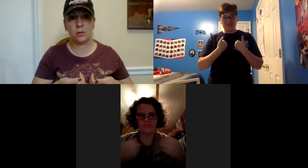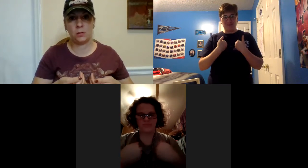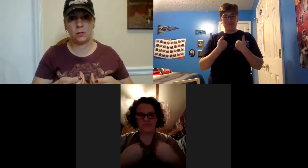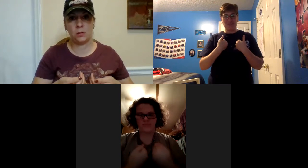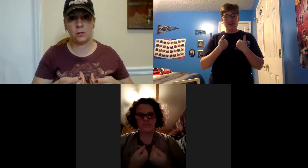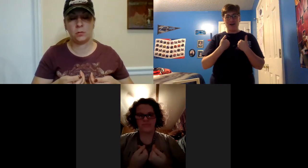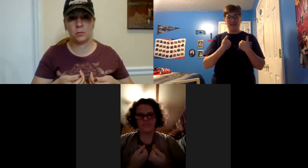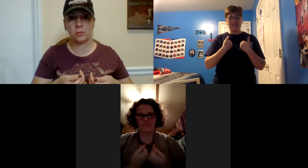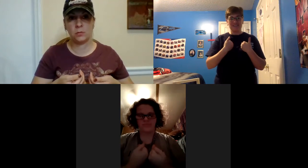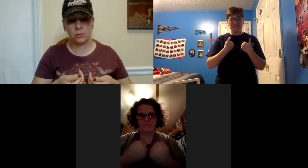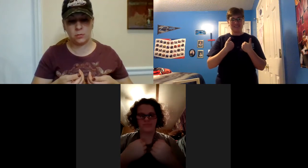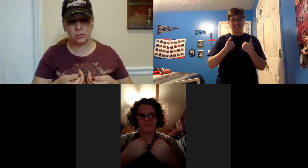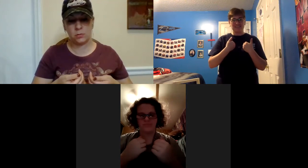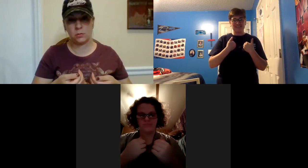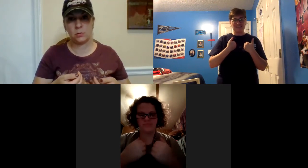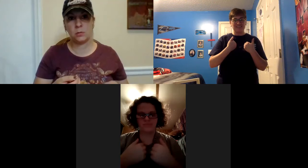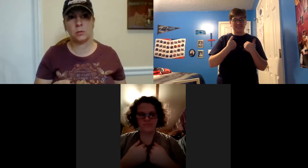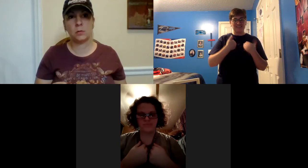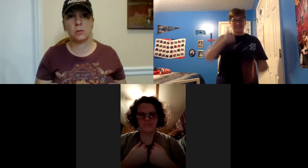tired because,